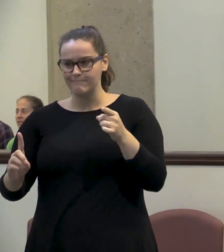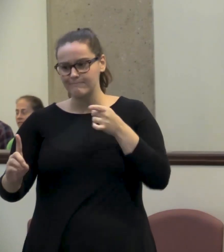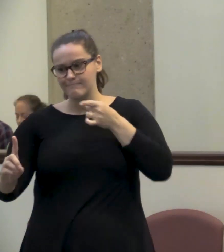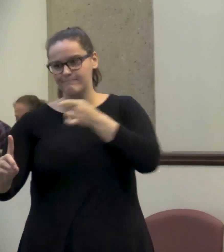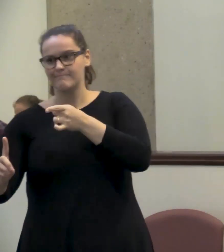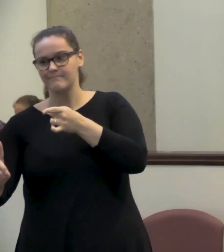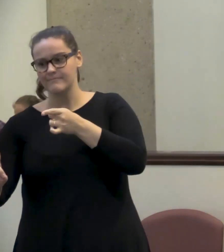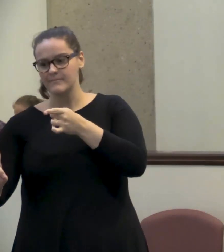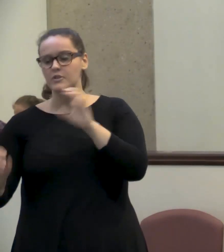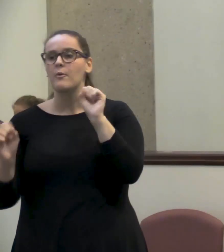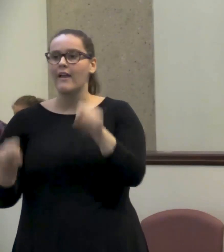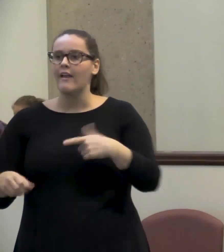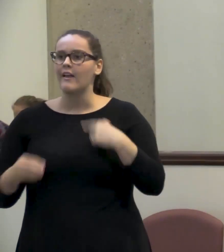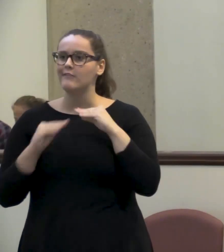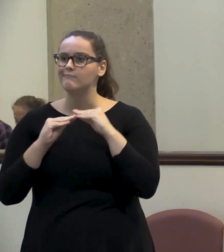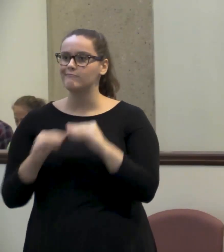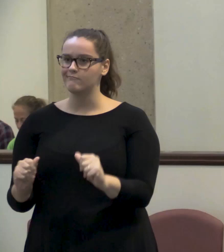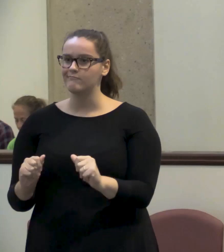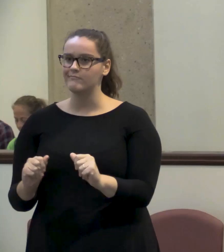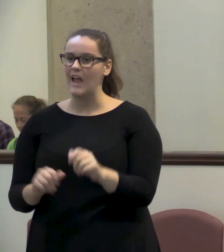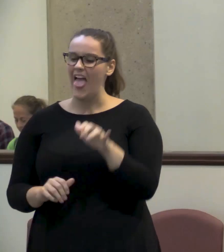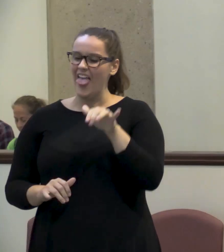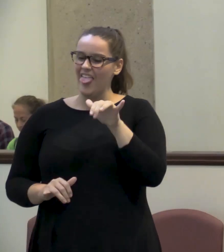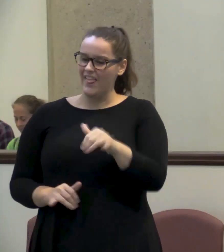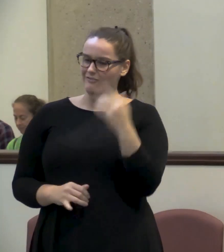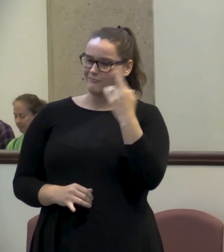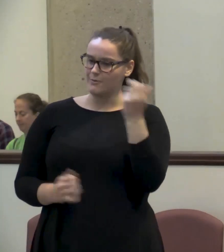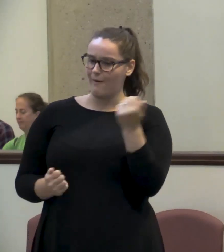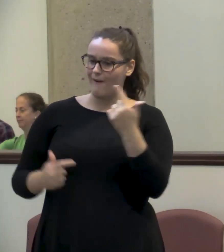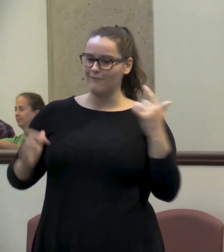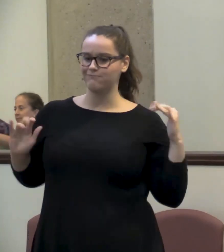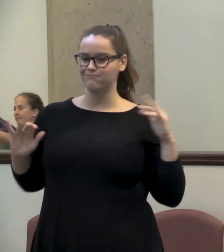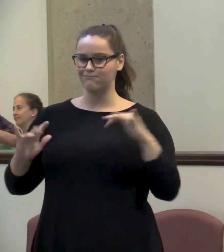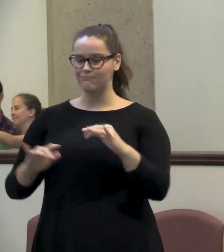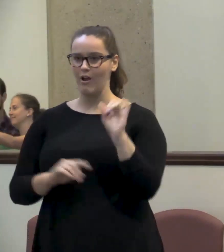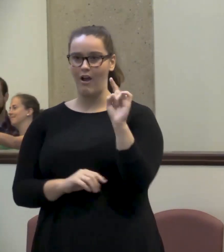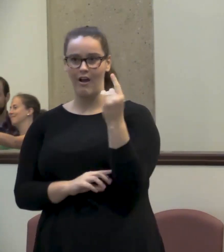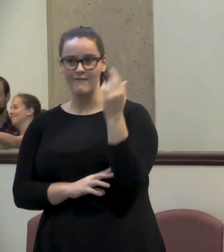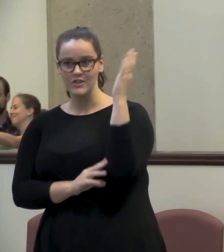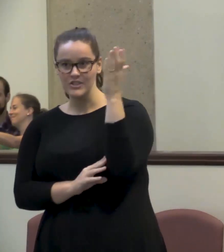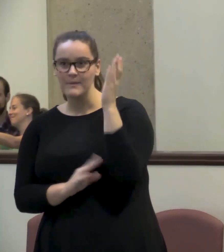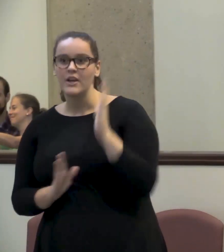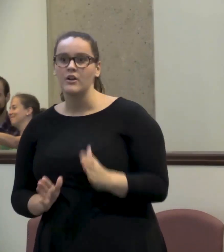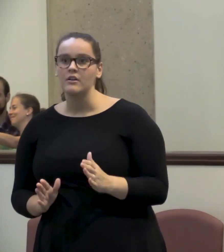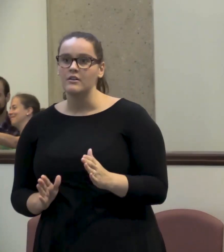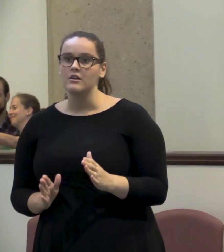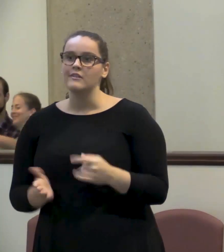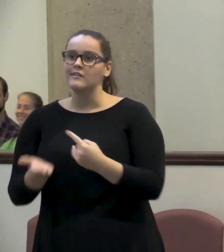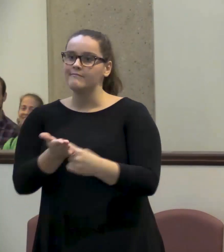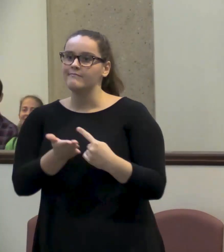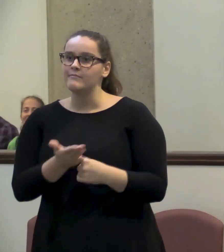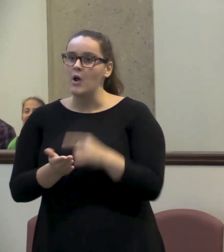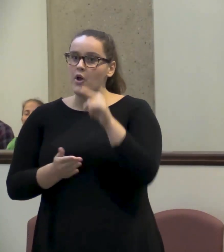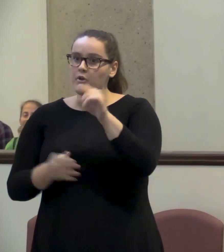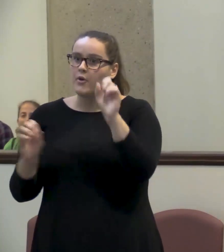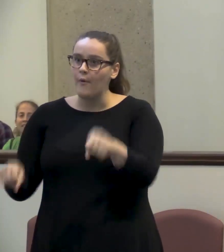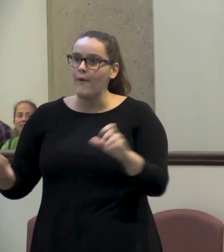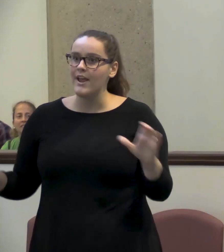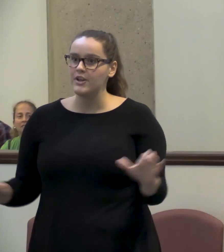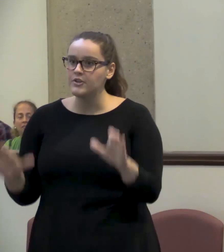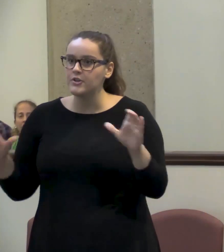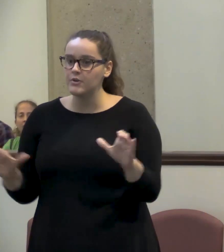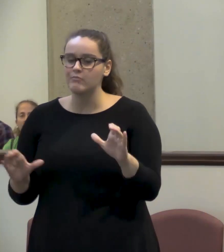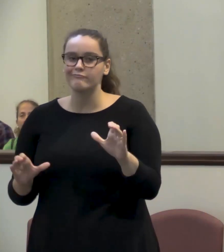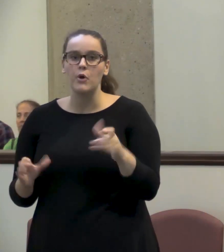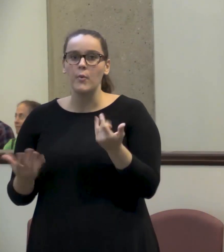it. So that's what today is about, and we're gonna start, we're gonna bring in our first speaker, and then after that we're gonna talk about things that you can do, because we don't want